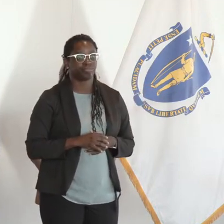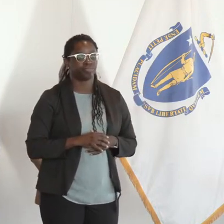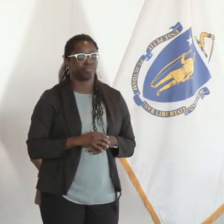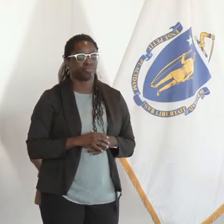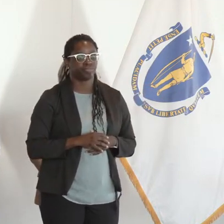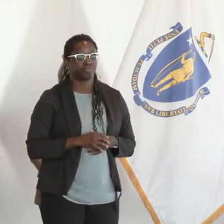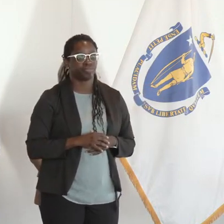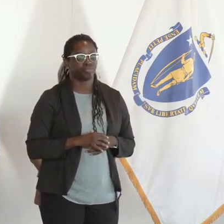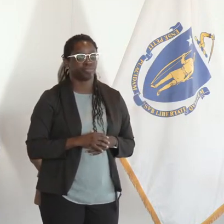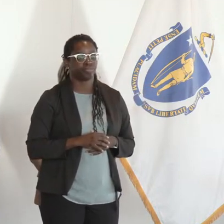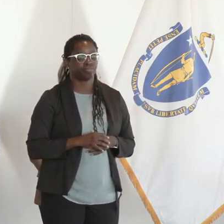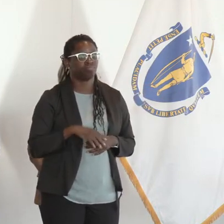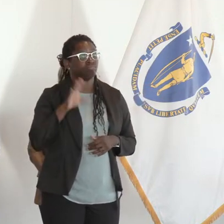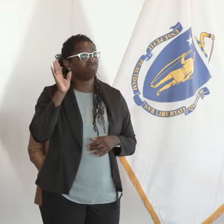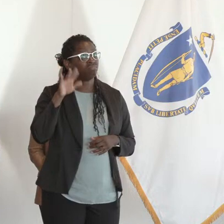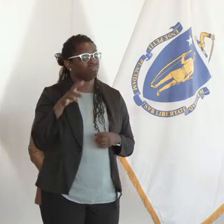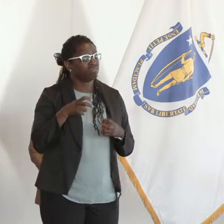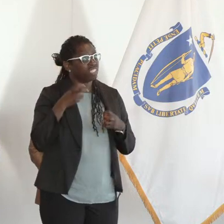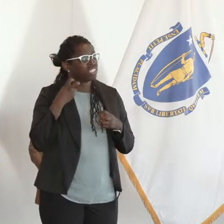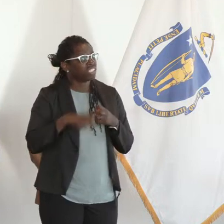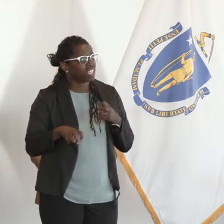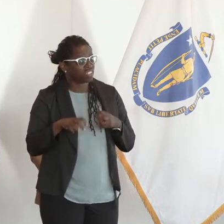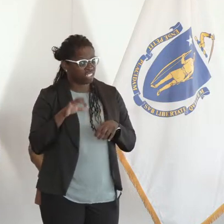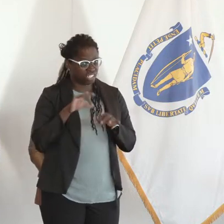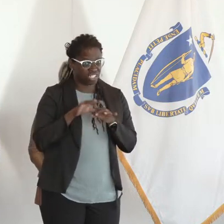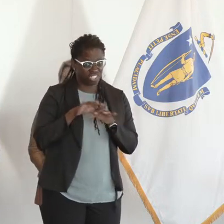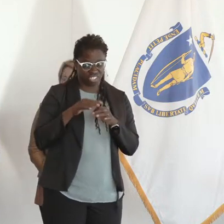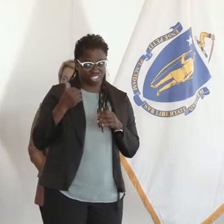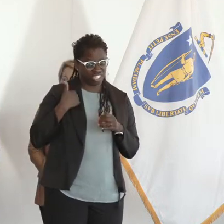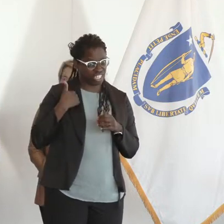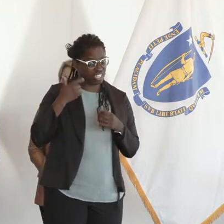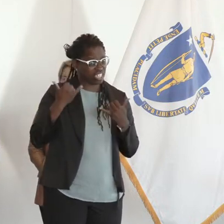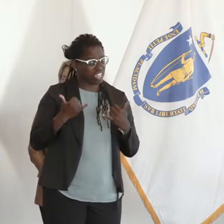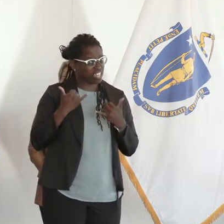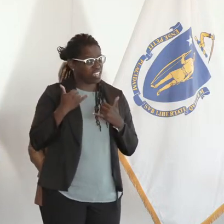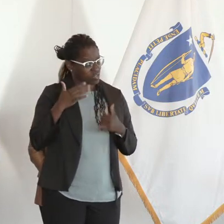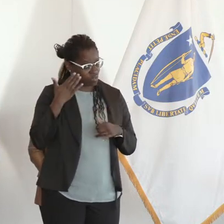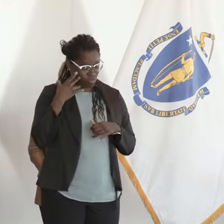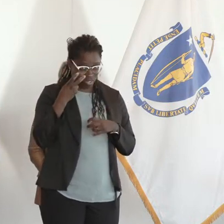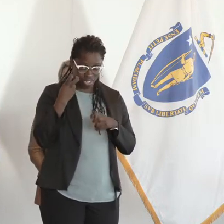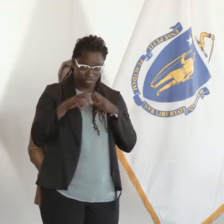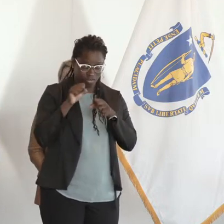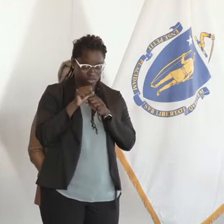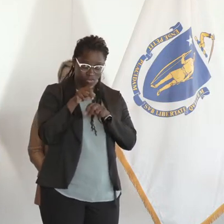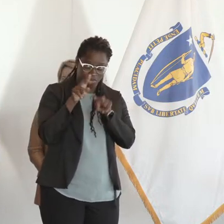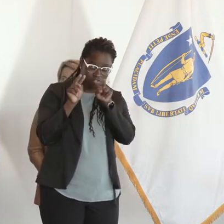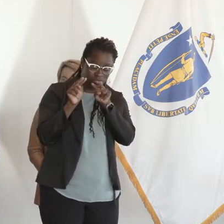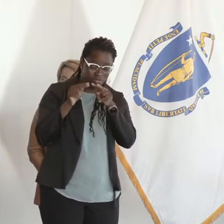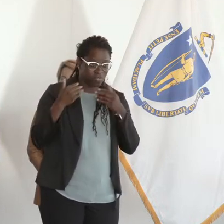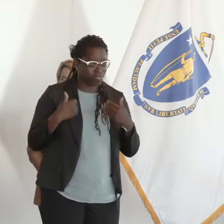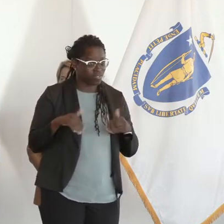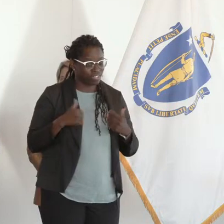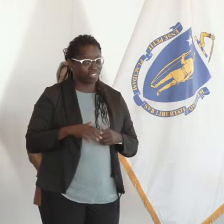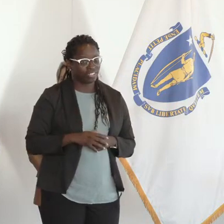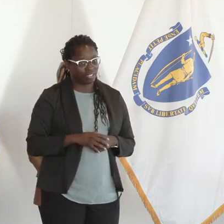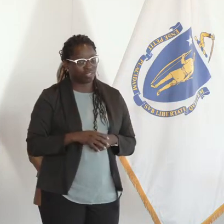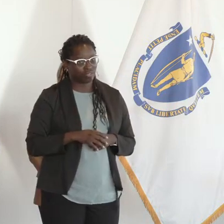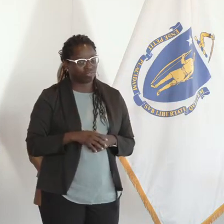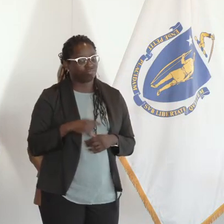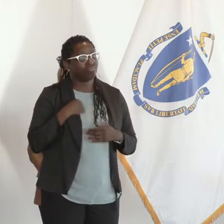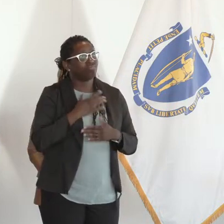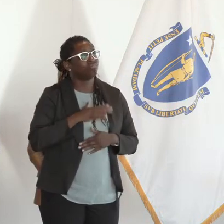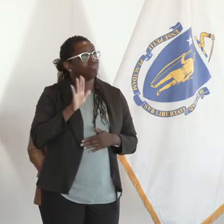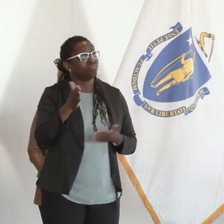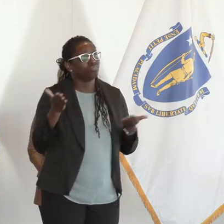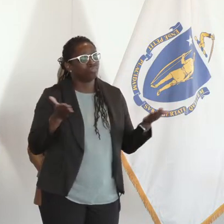official these days in your jobs, and I want you to know that we value and appreciate your service in the public